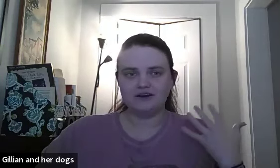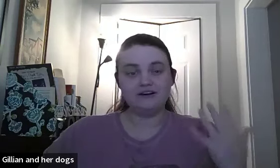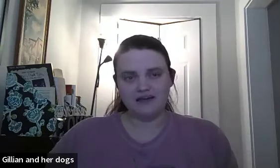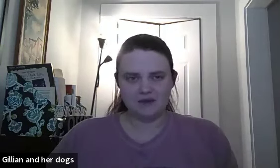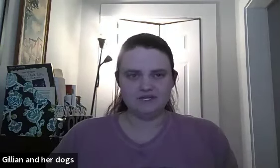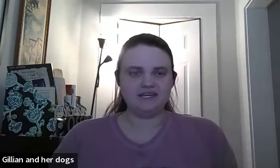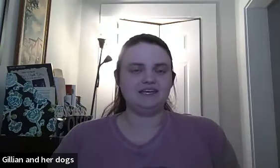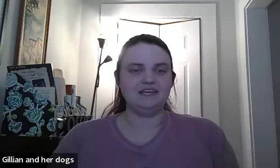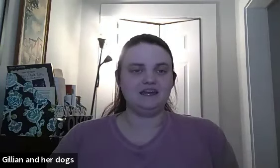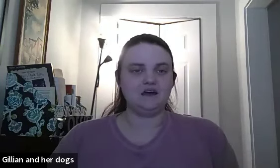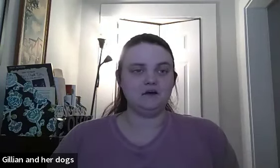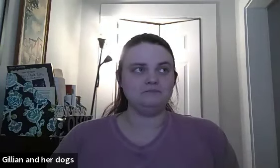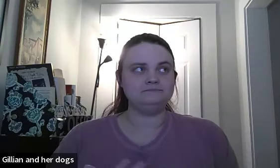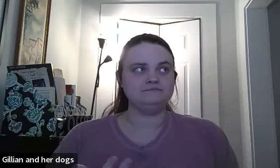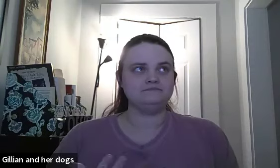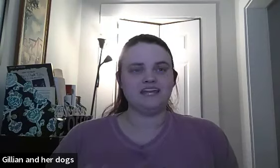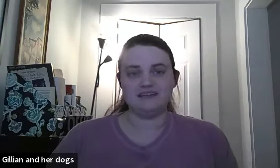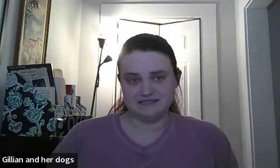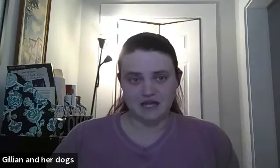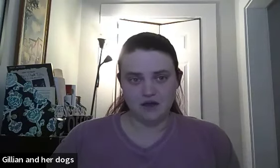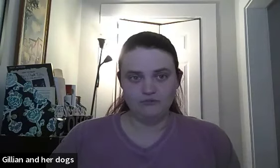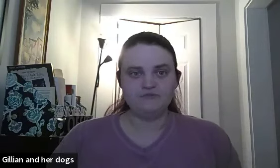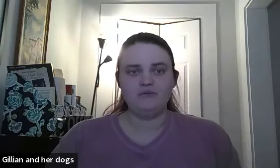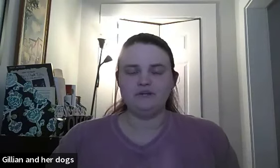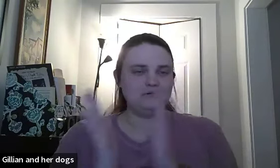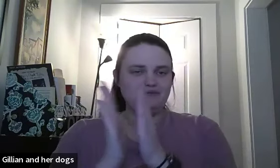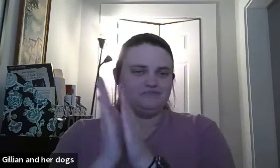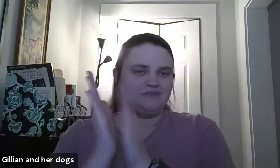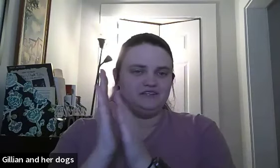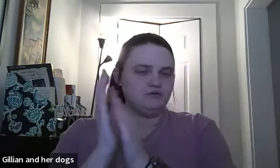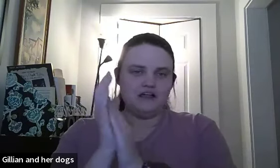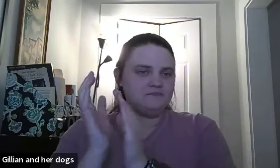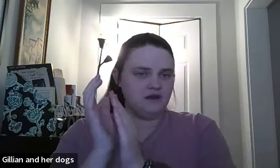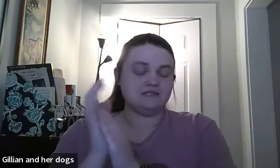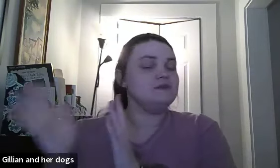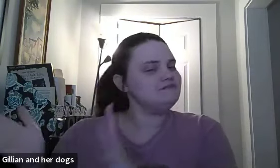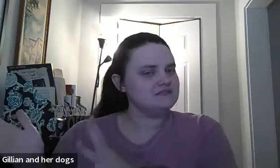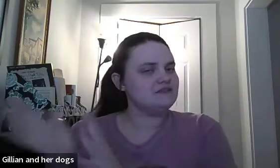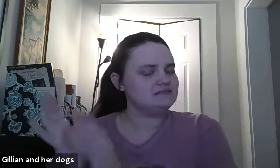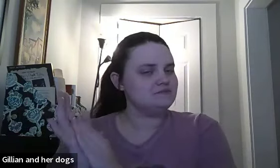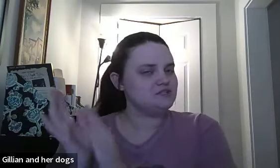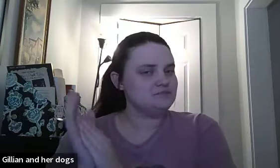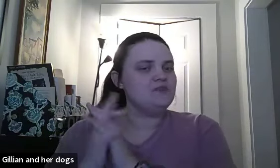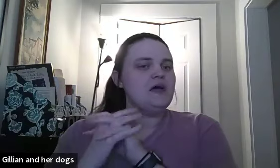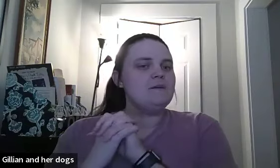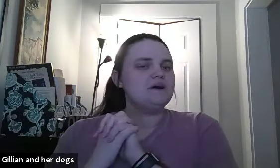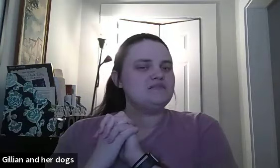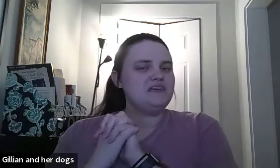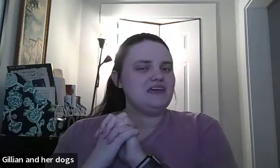or clapping in ASL, they don't clap their hands. I mean, they some do, but